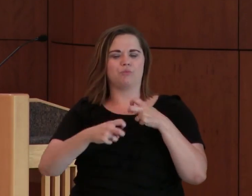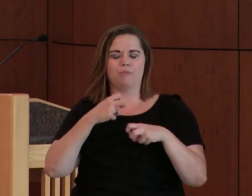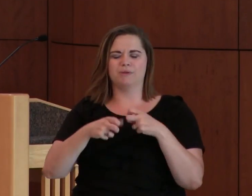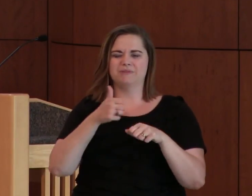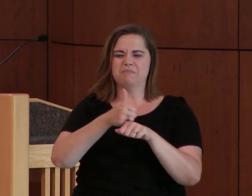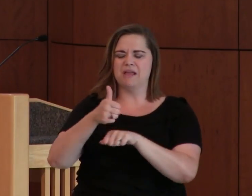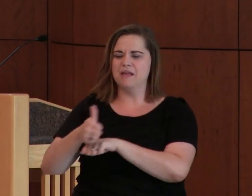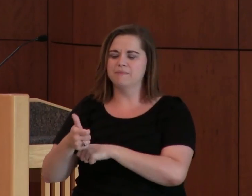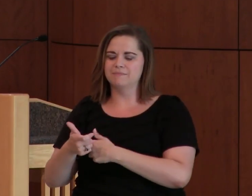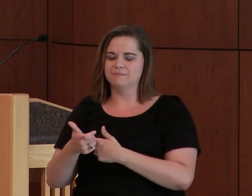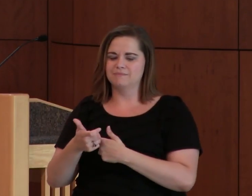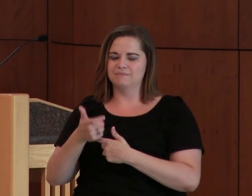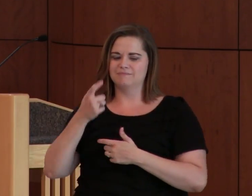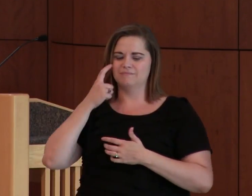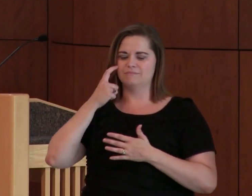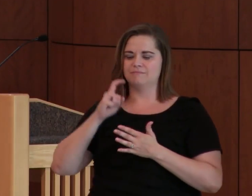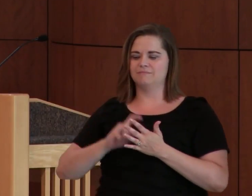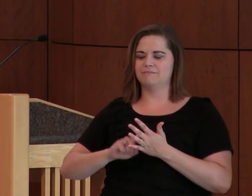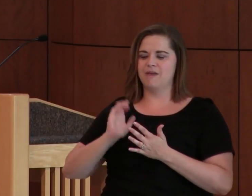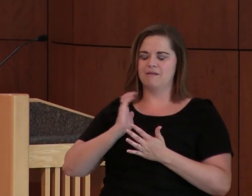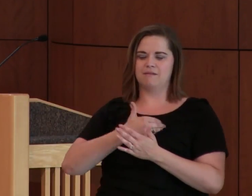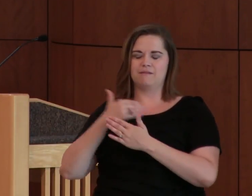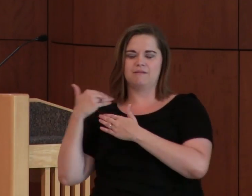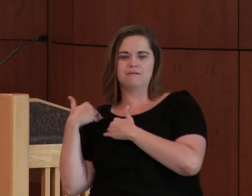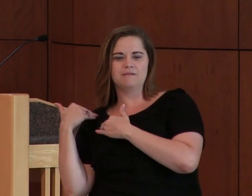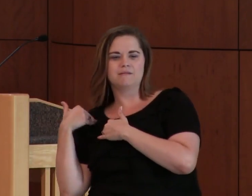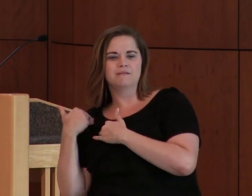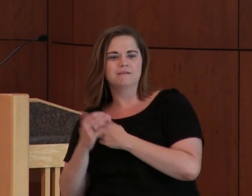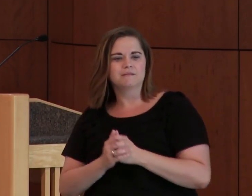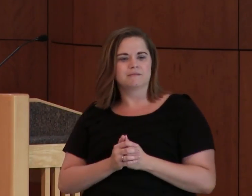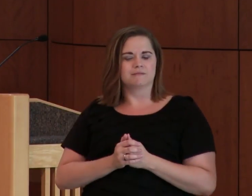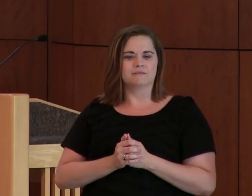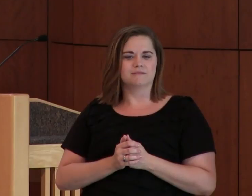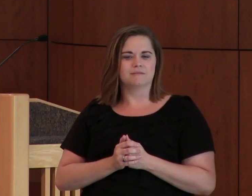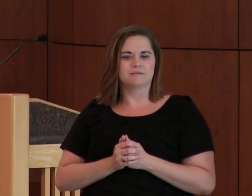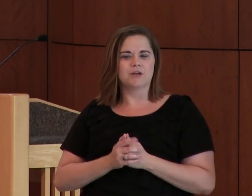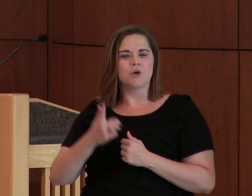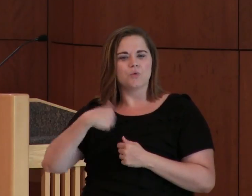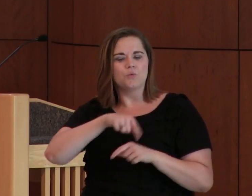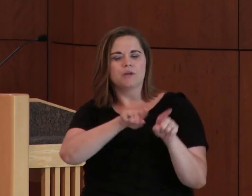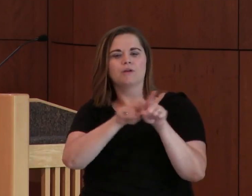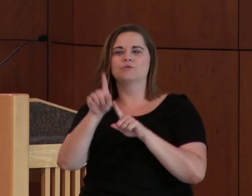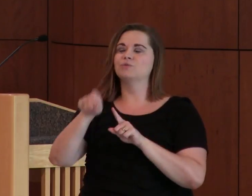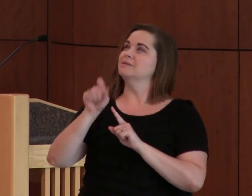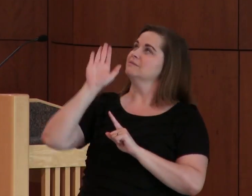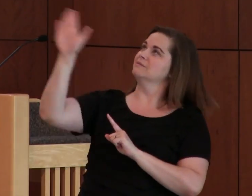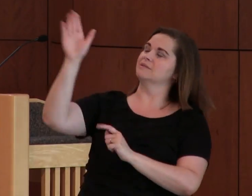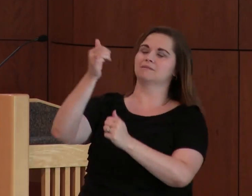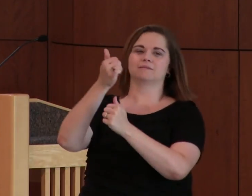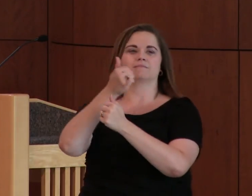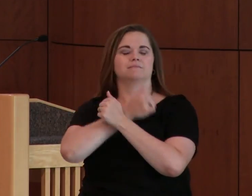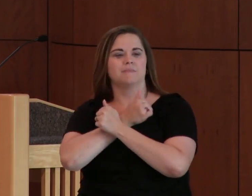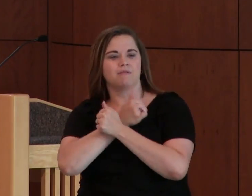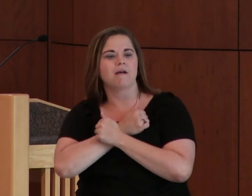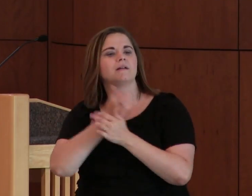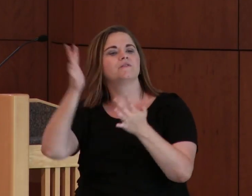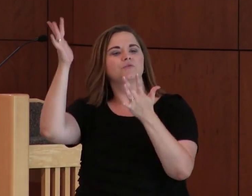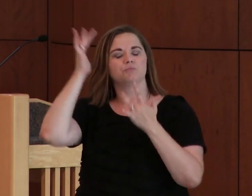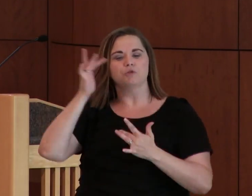without ever recognizing that we are in the same need of God's care, that we need to receive God's mercy